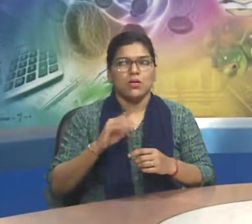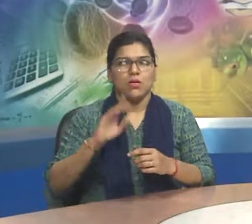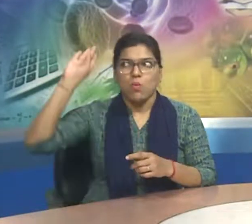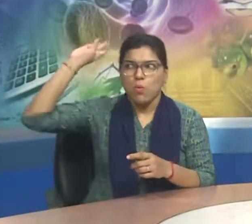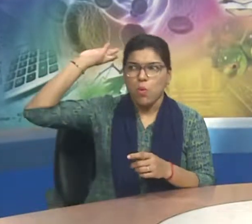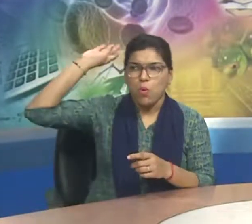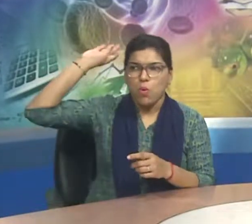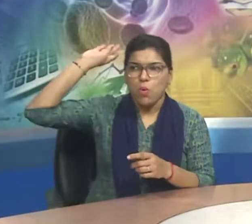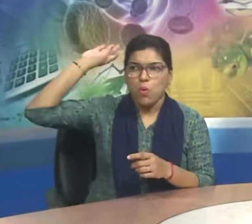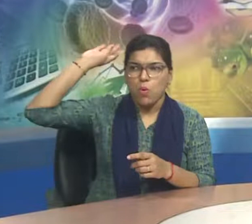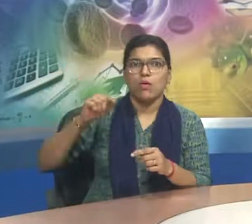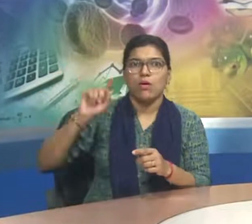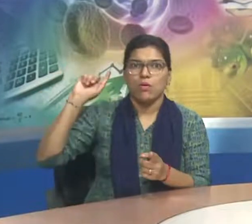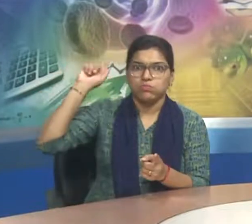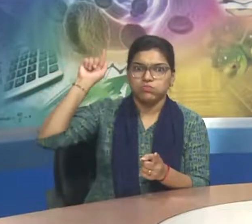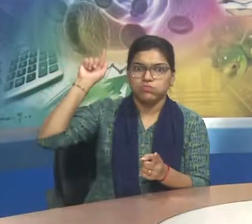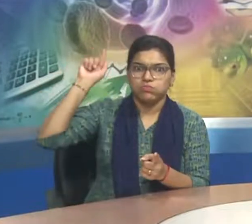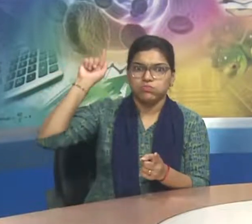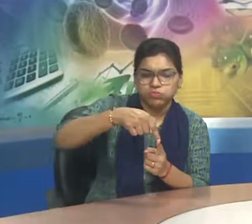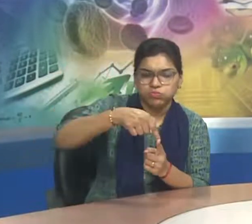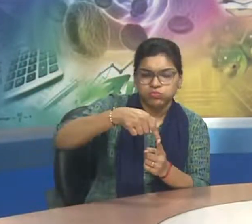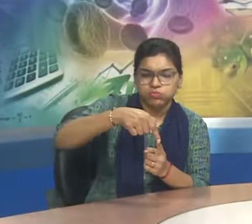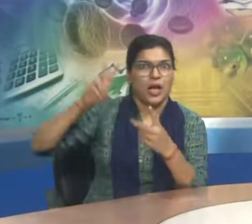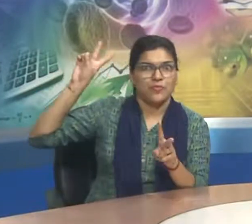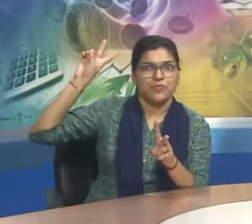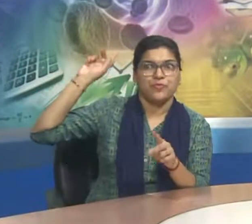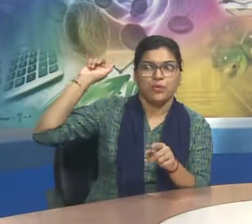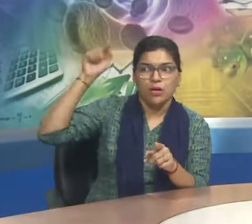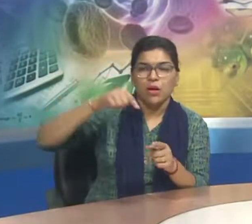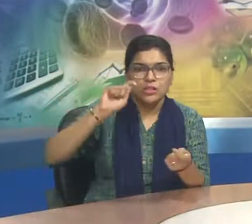So both these two changes